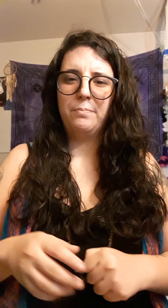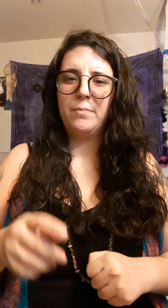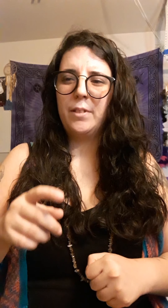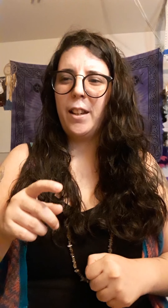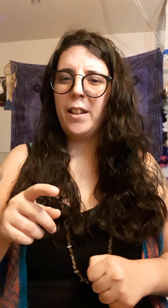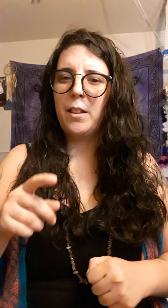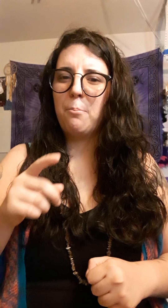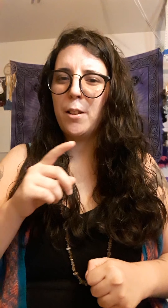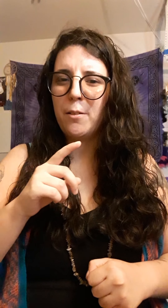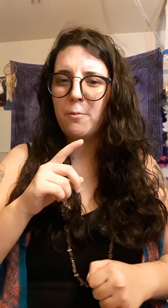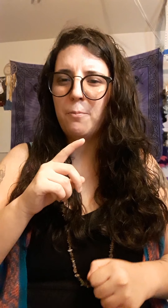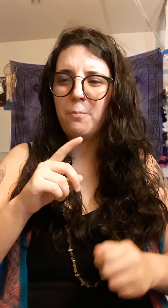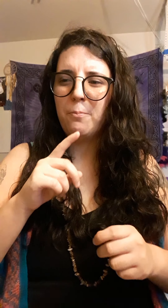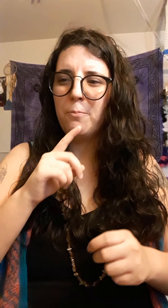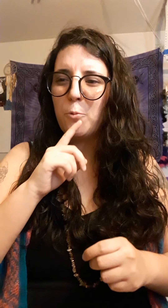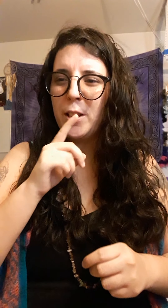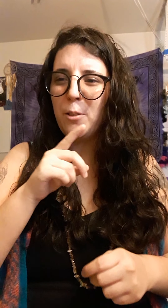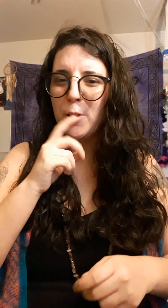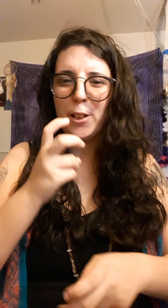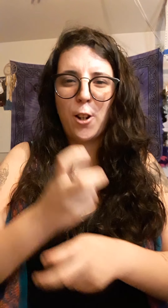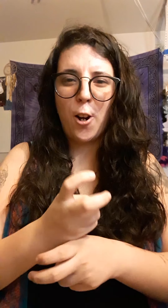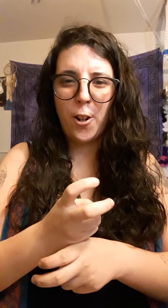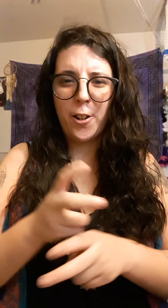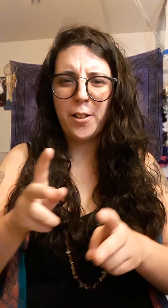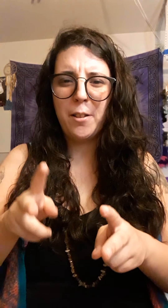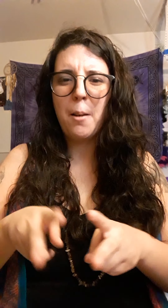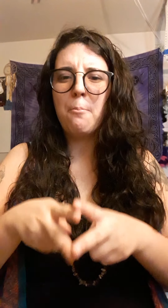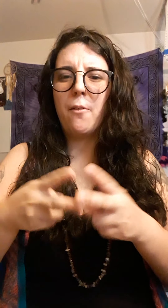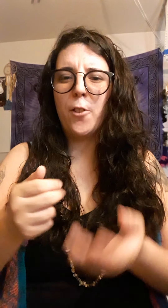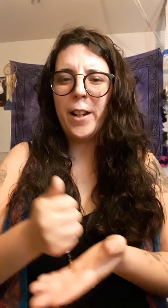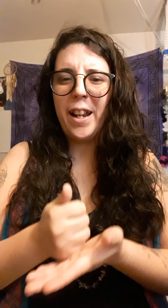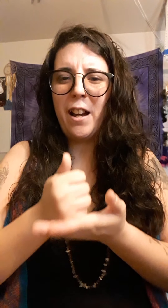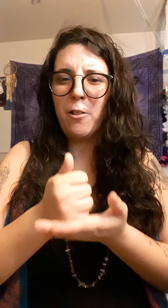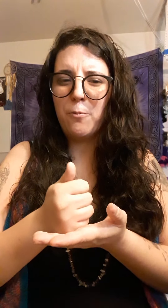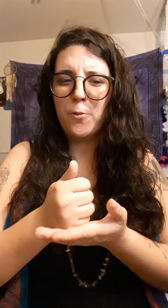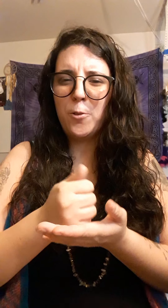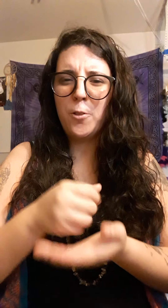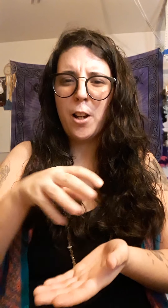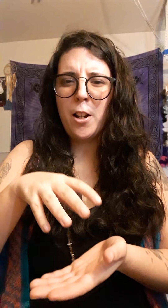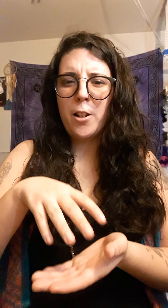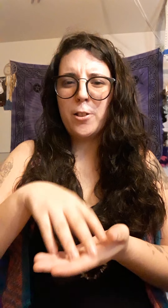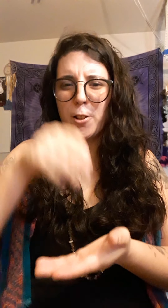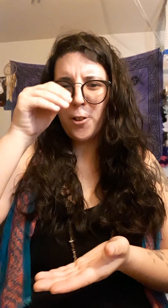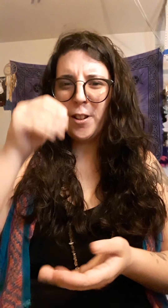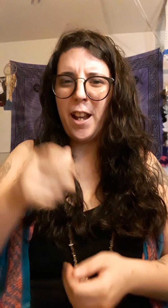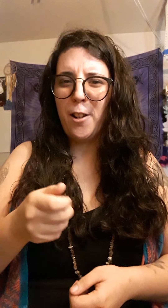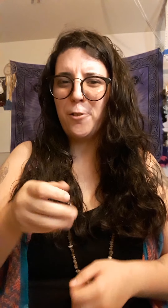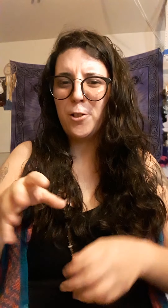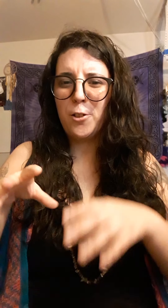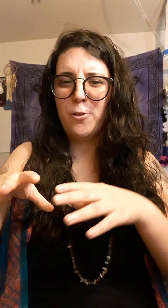It's been really, really hard, but very helpful to learn how to